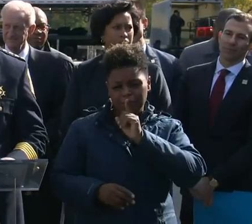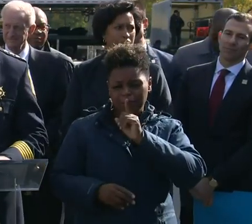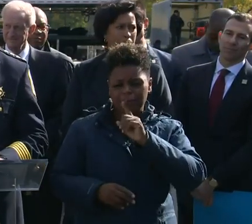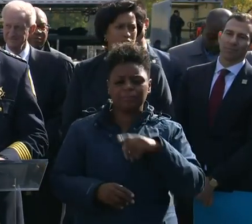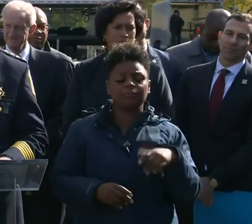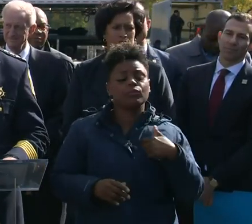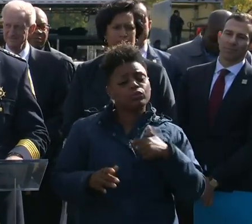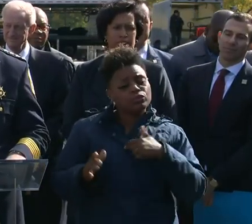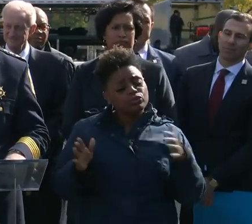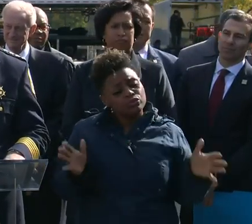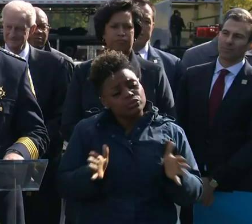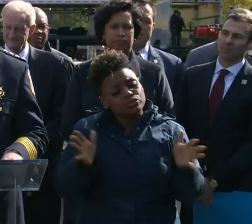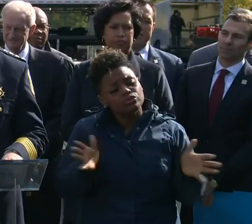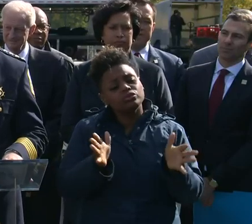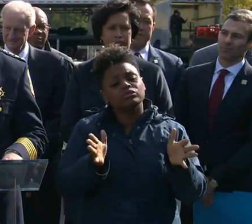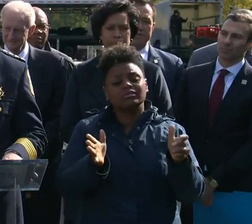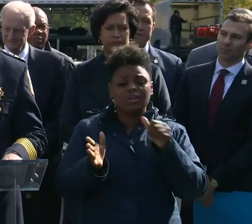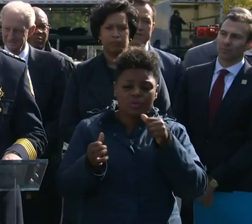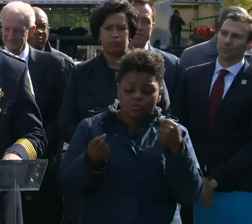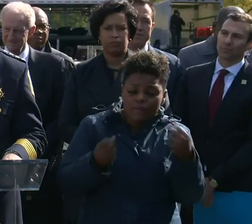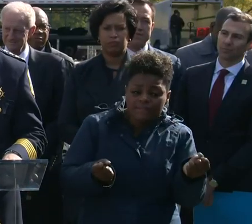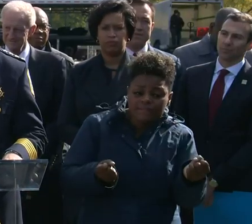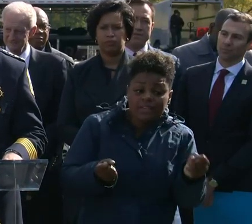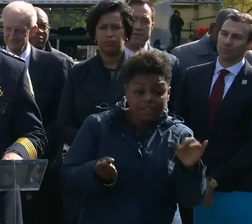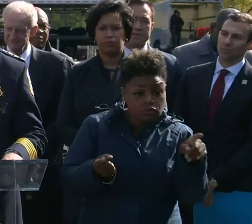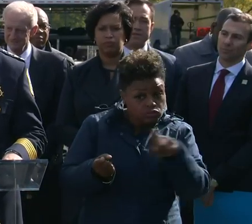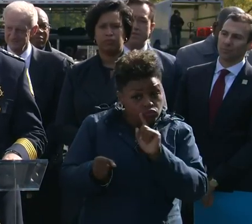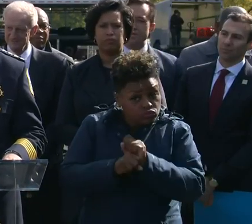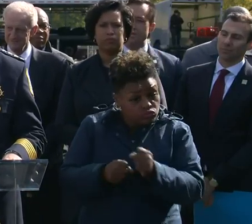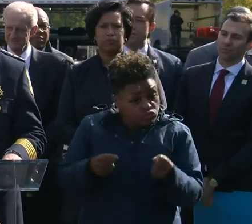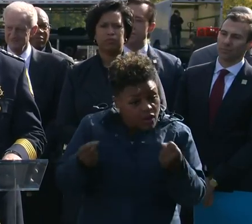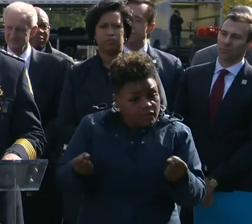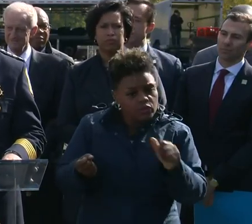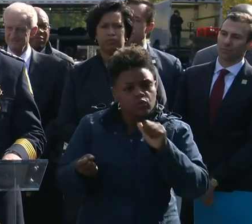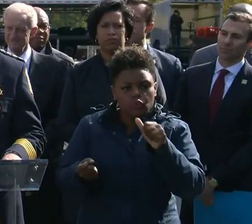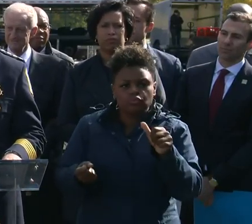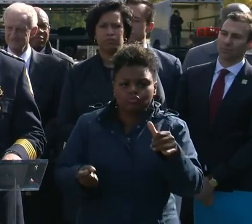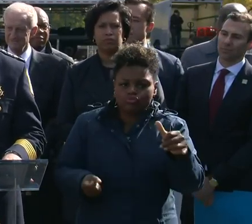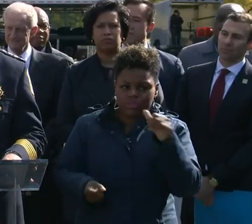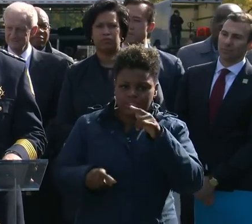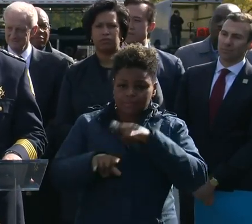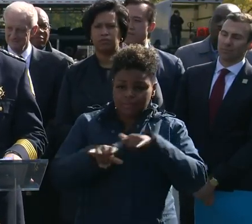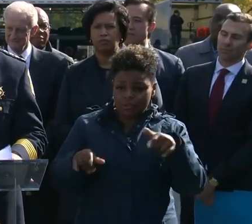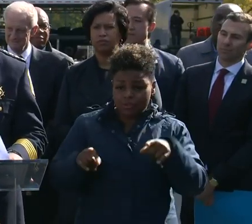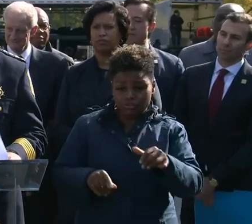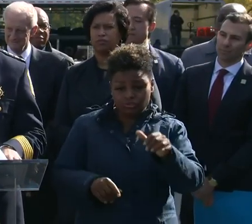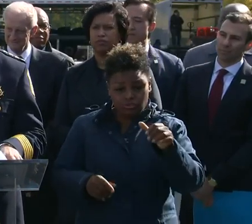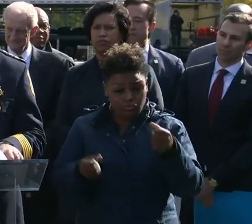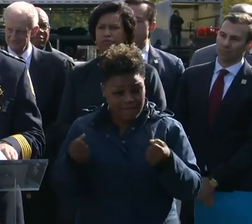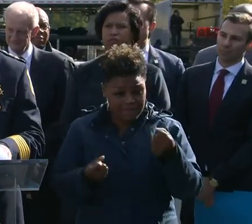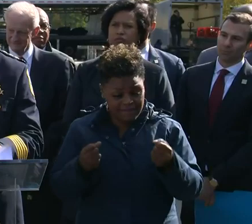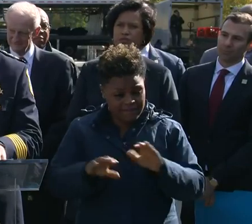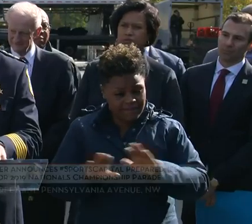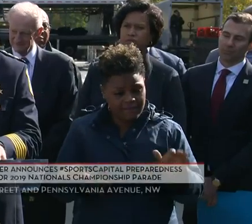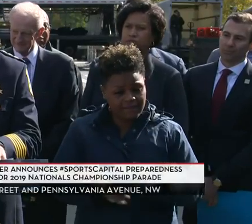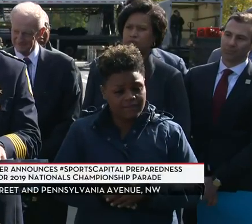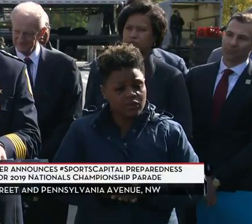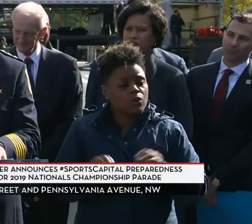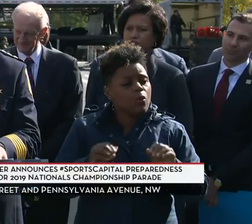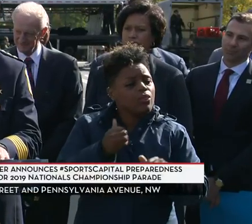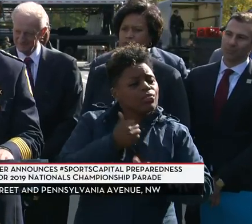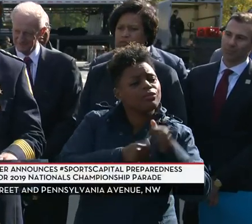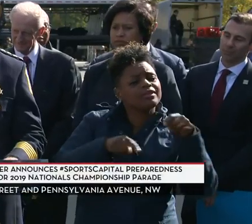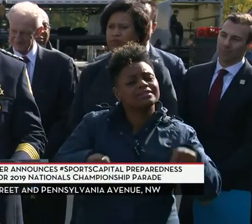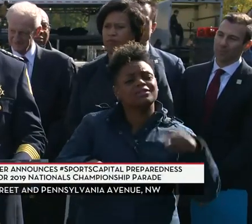that you do drive, do not drink and drive. At this time, there are no credible threats to the nation's capital for this